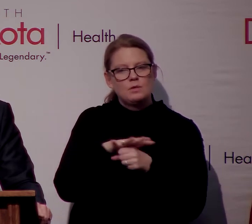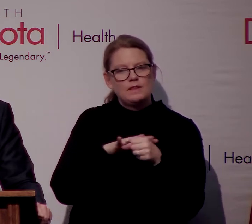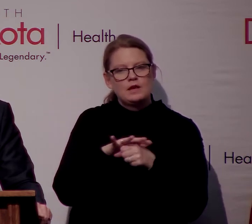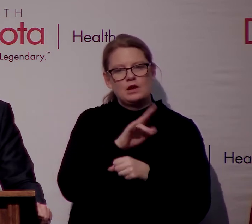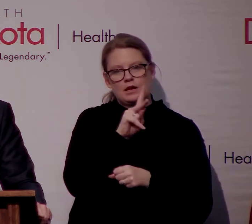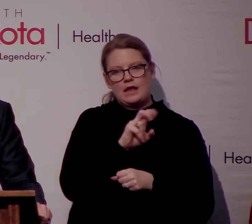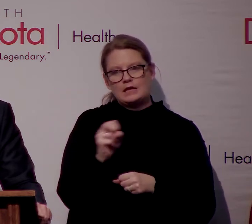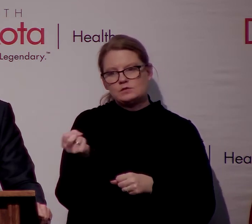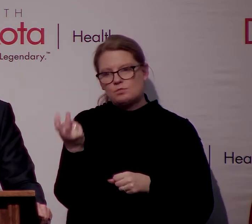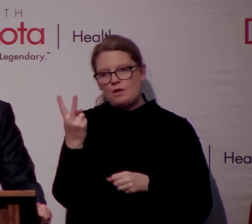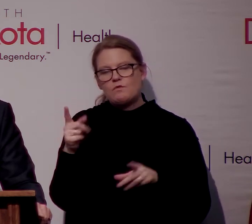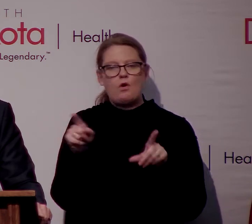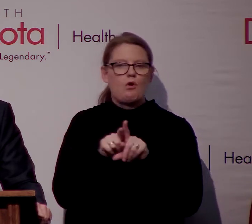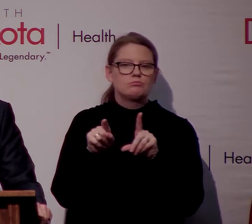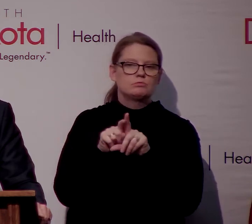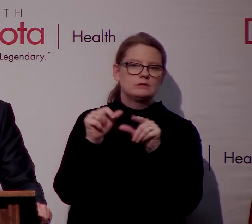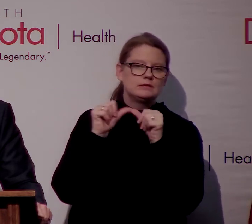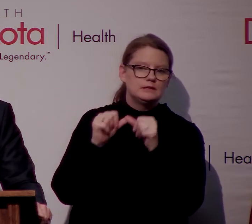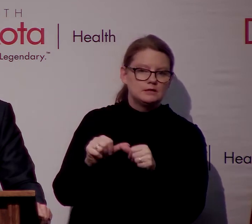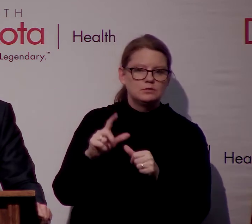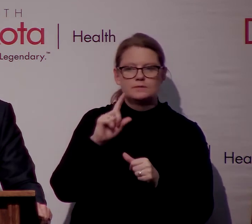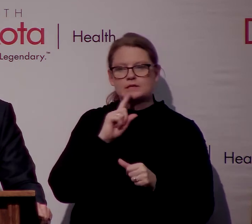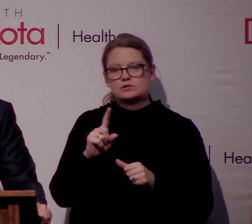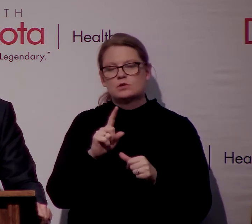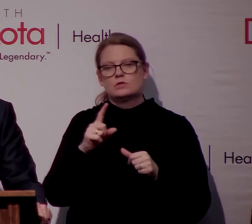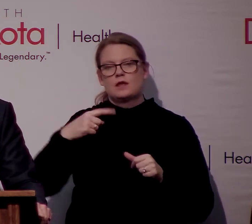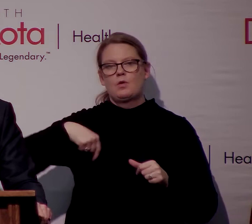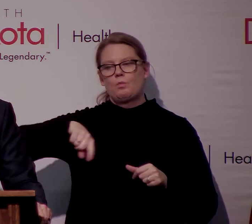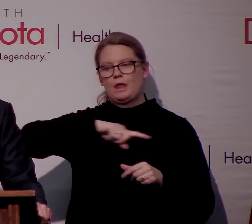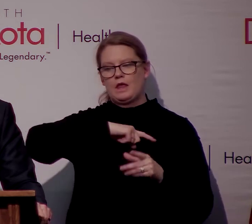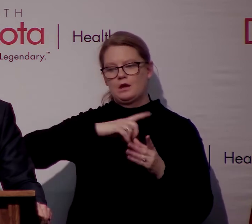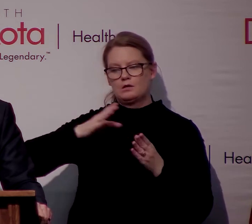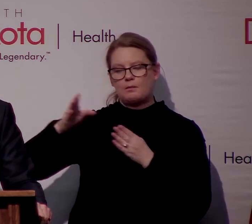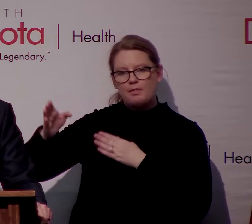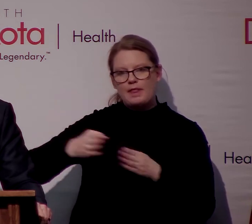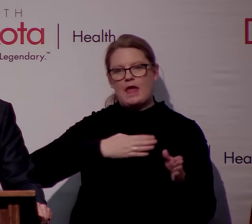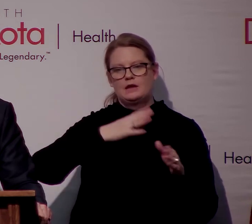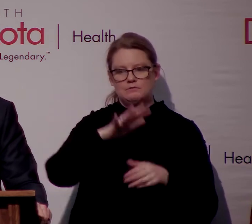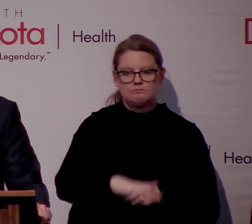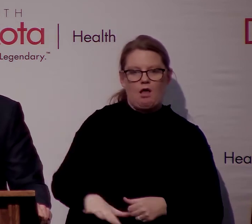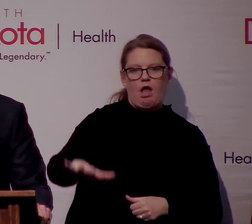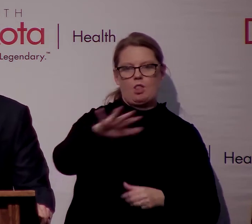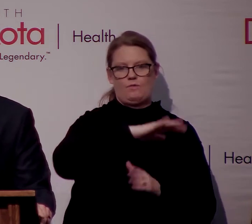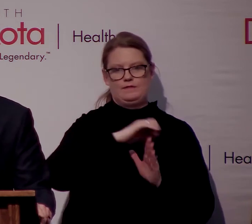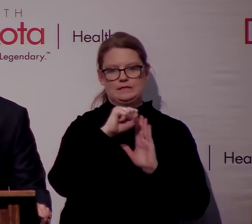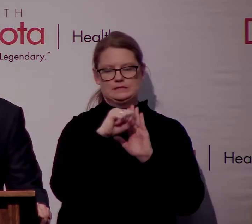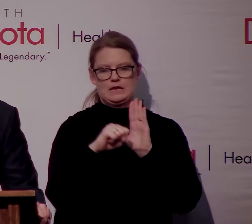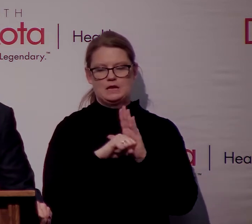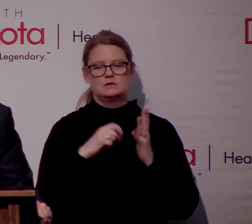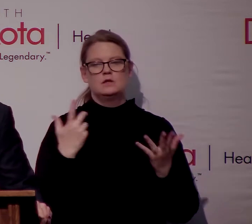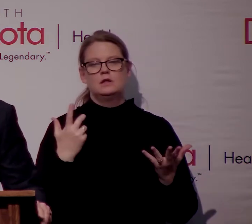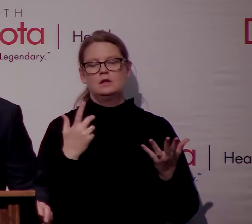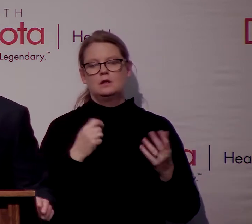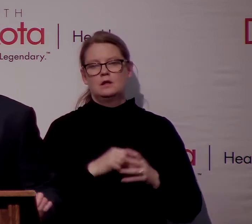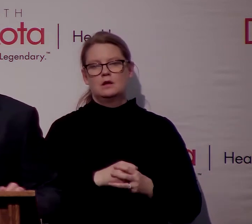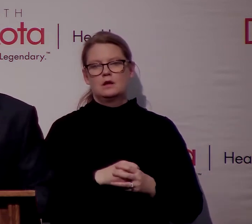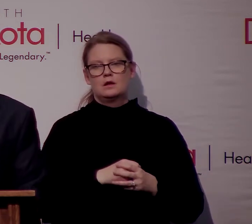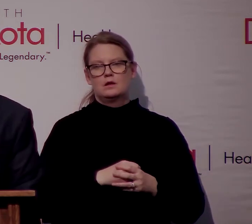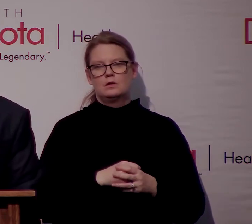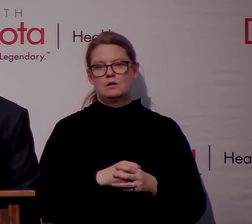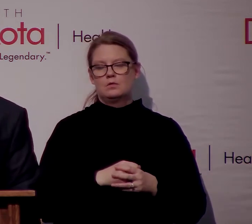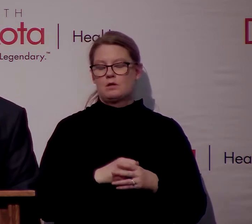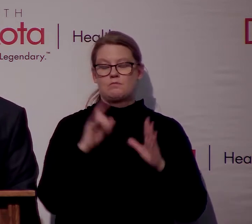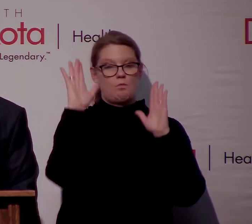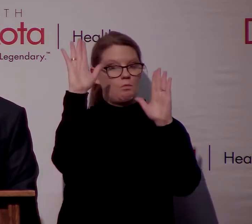K-12 districts, we've also continued to make sure that we're doing planning statewide. There are, we've got a bunch of great